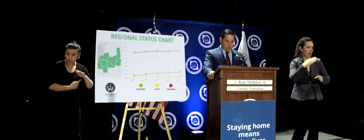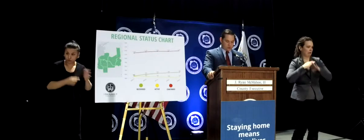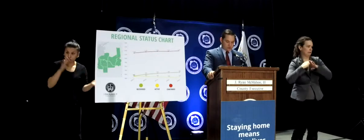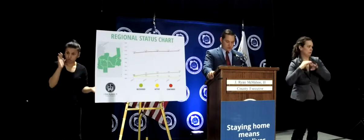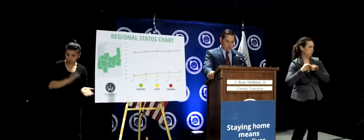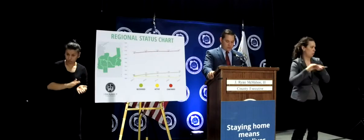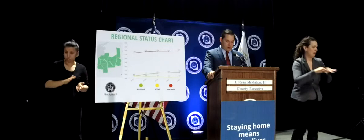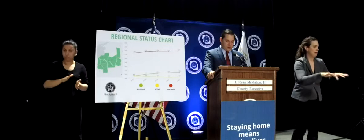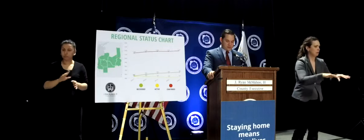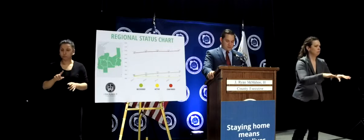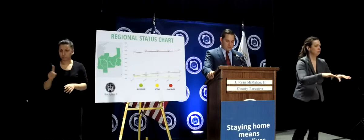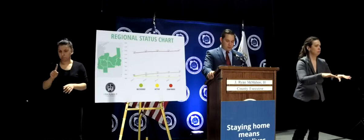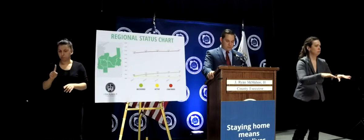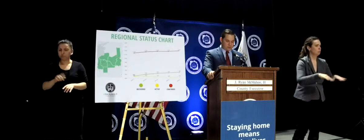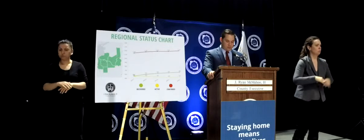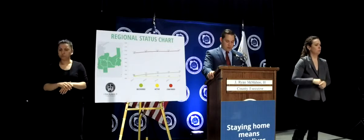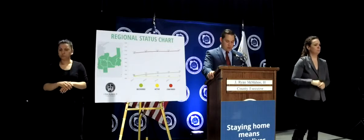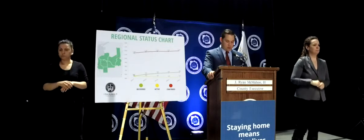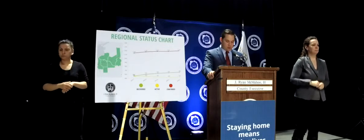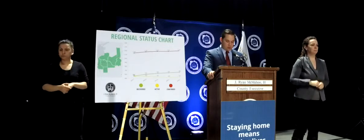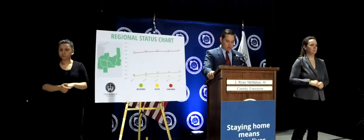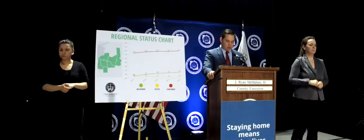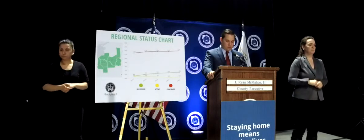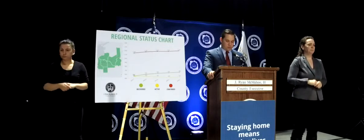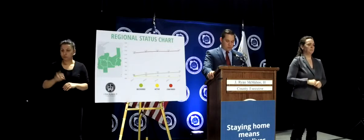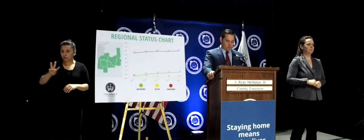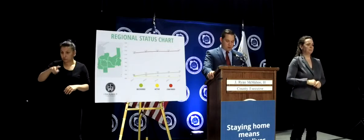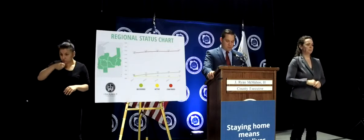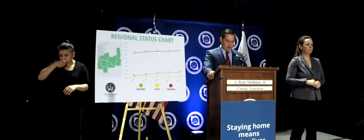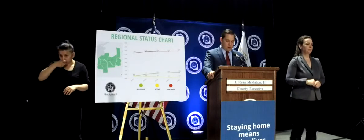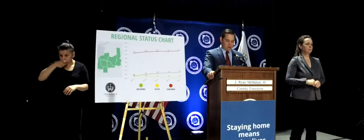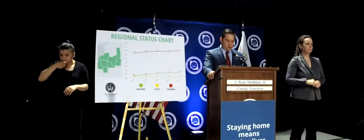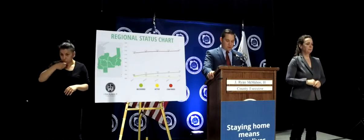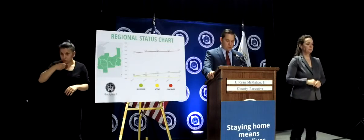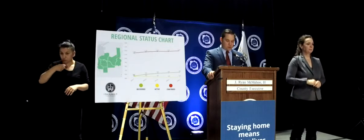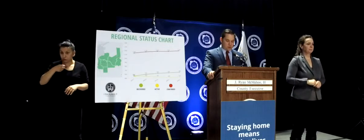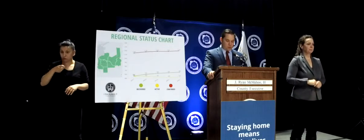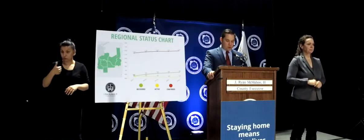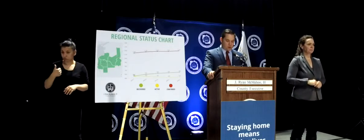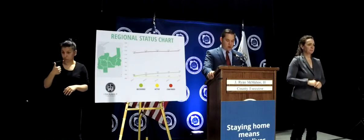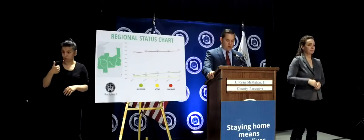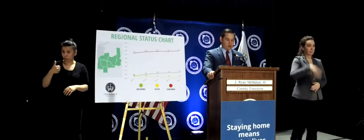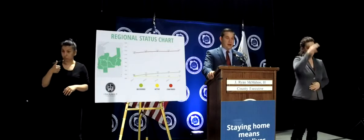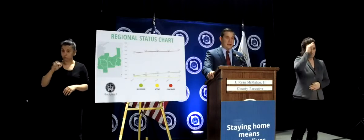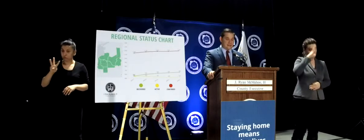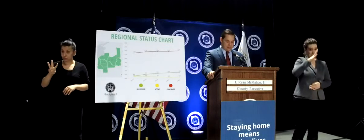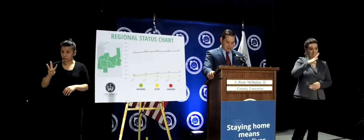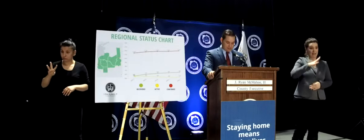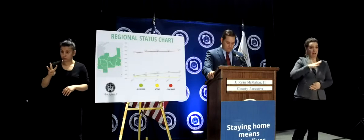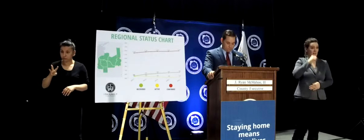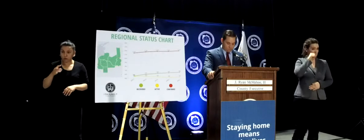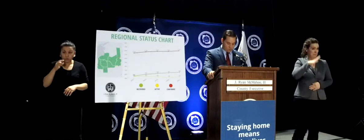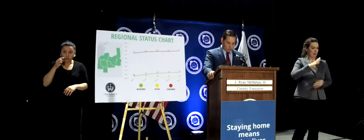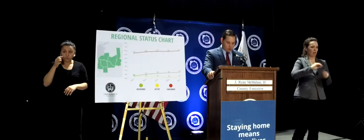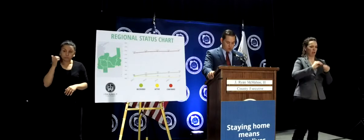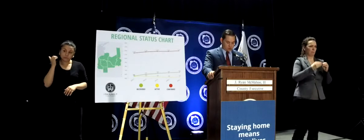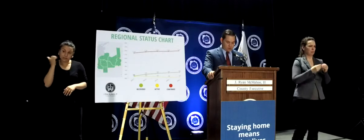Breakdown, 363 of our cases have been female, 304 have been male, 21 are under